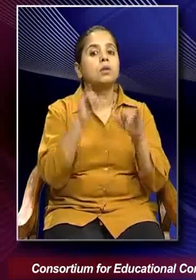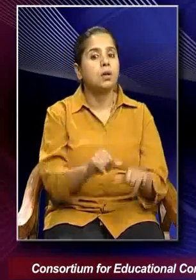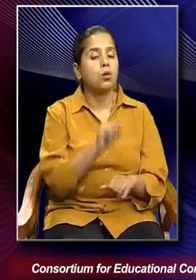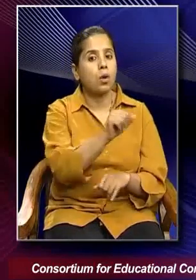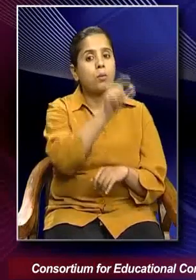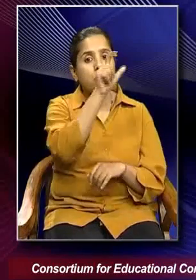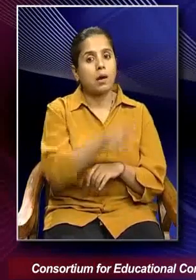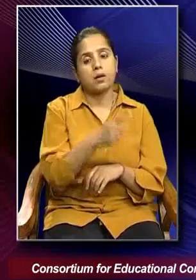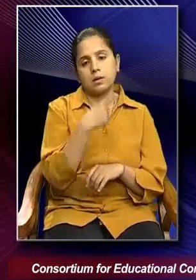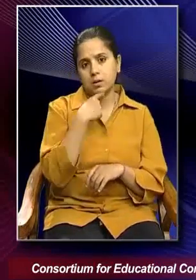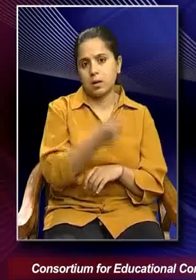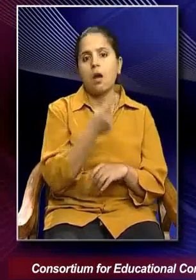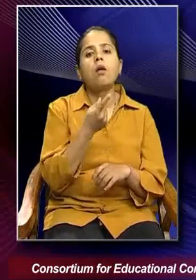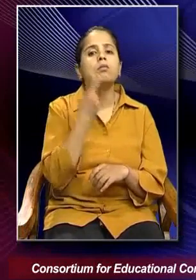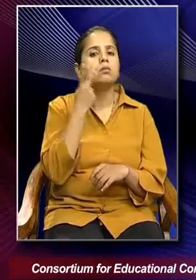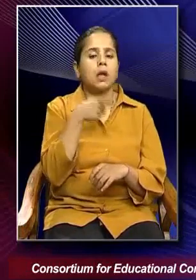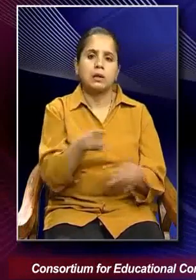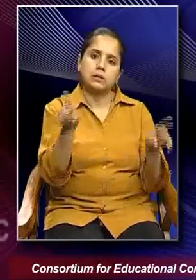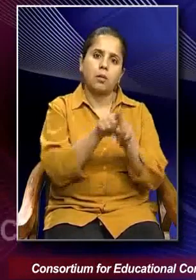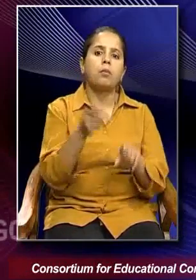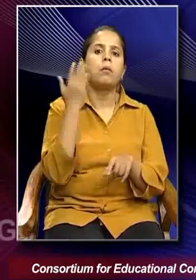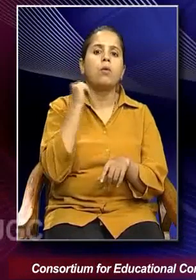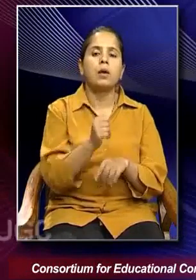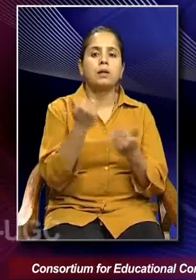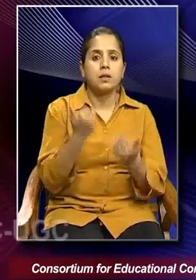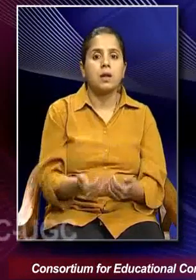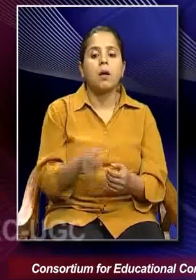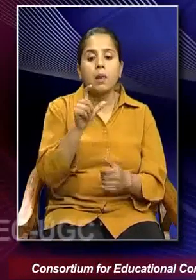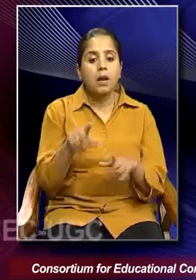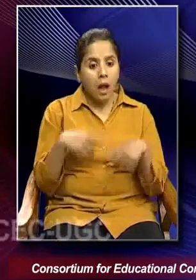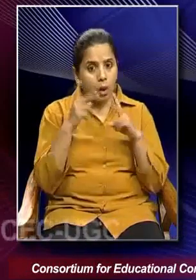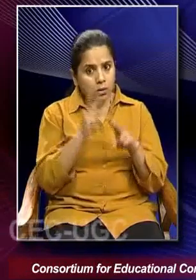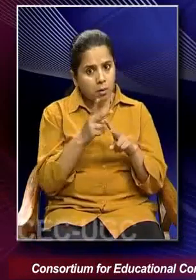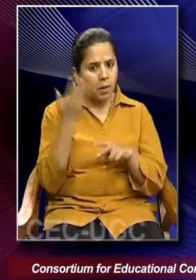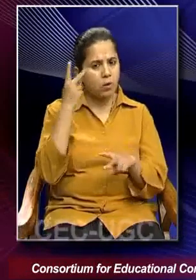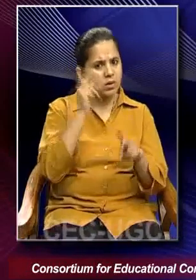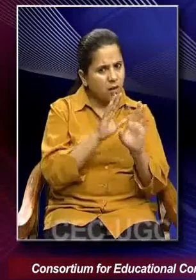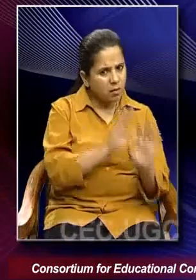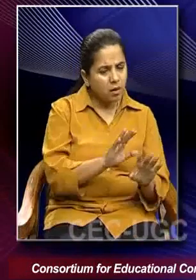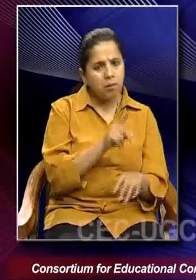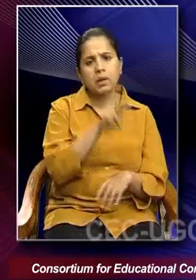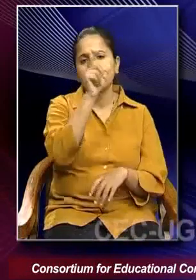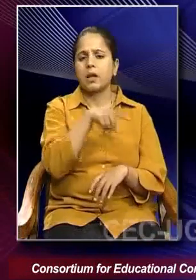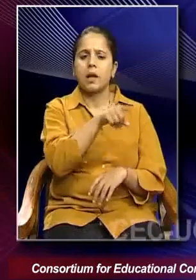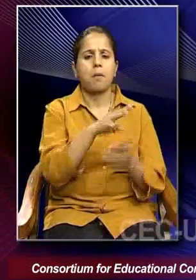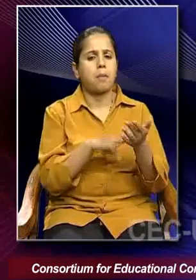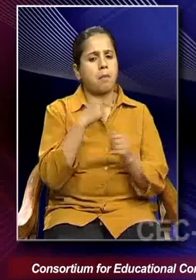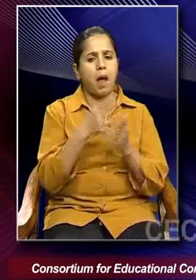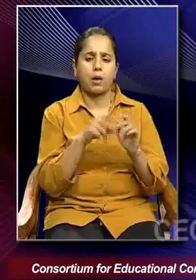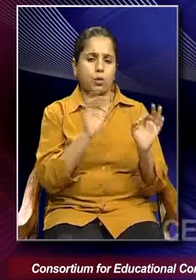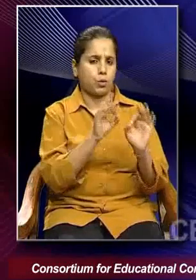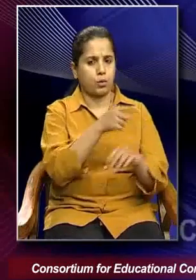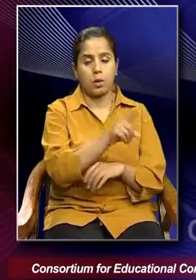the respondent happen to be the same as the current place of enumeration, then of course this individual is a non-migrant.